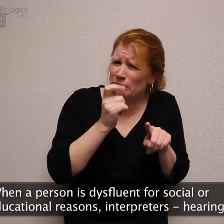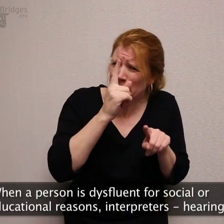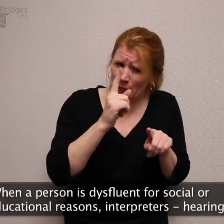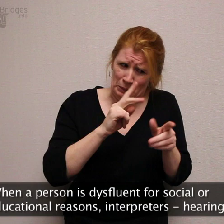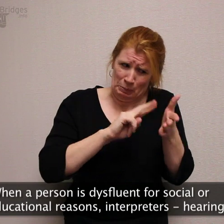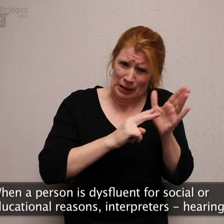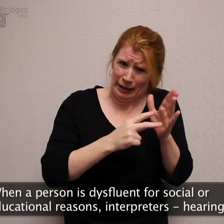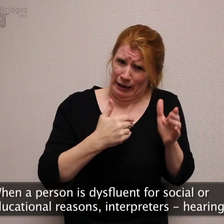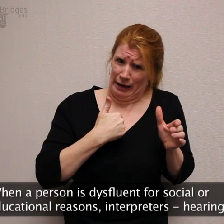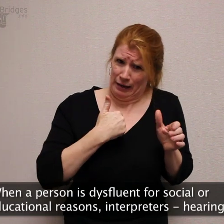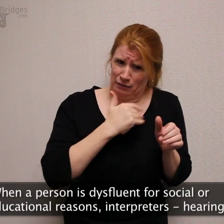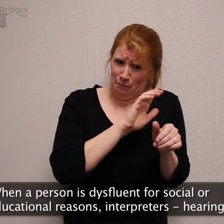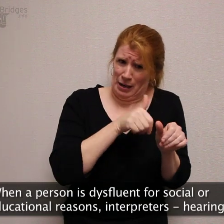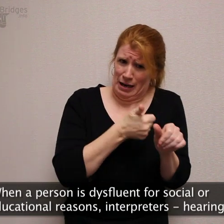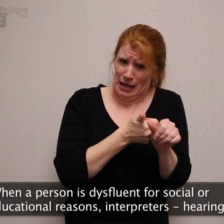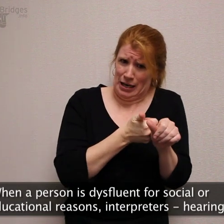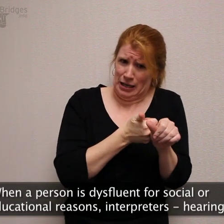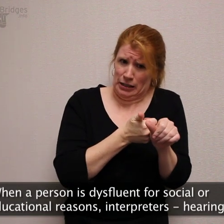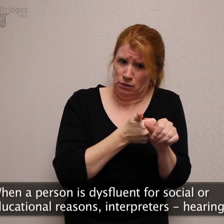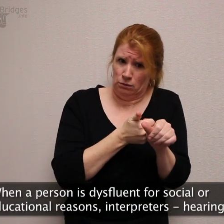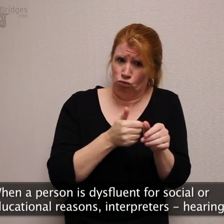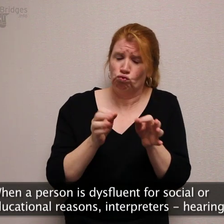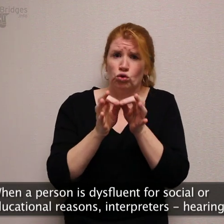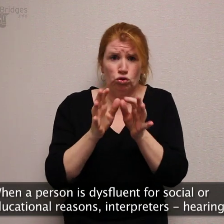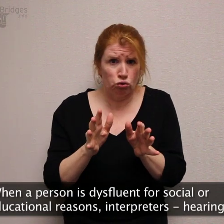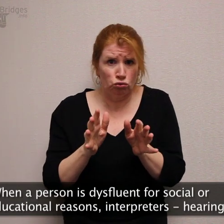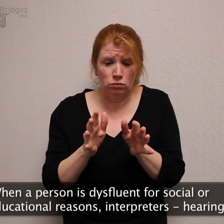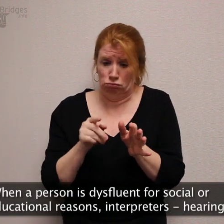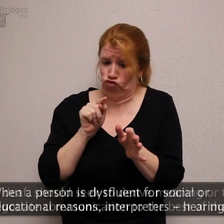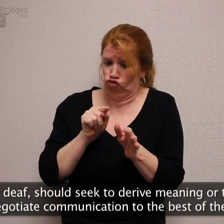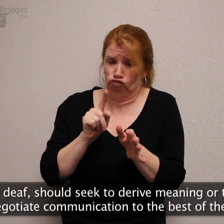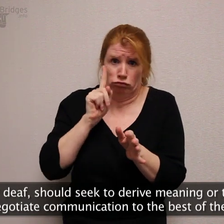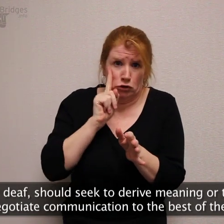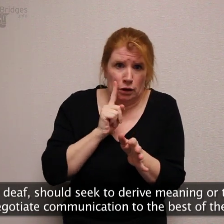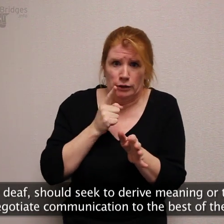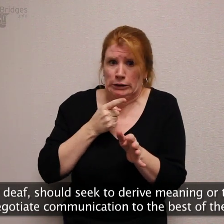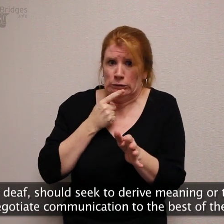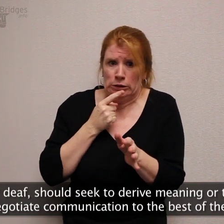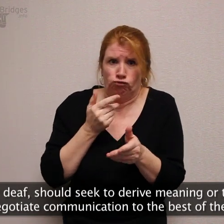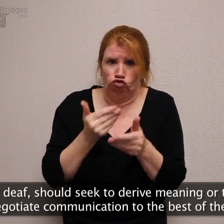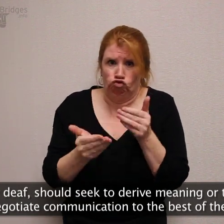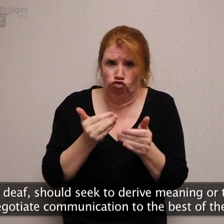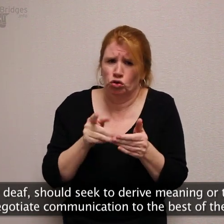interpreters in clinical service settings, there's an additional concern.